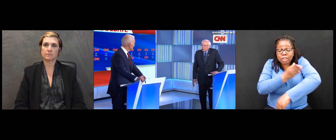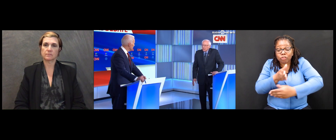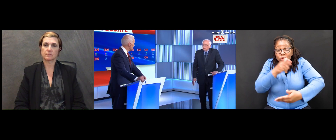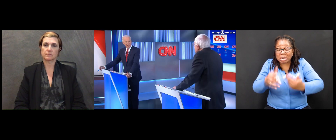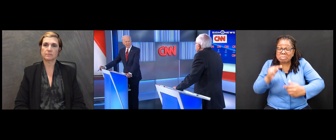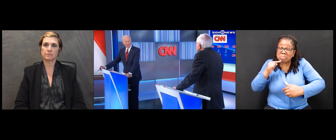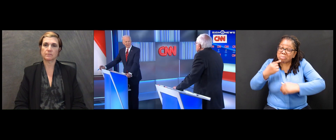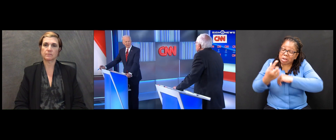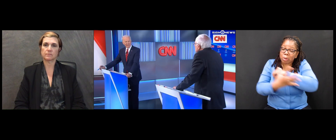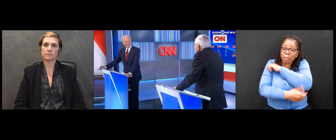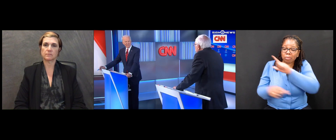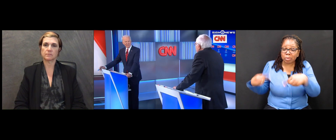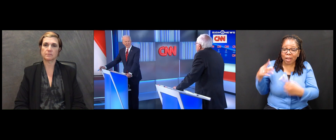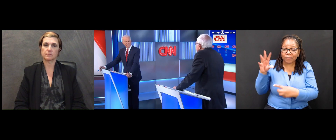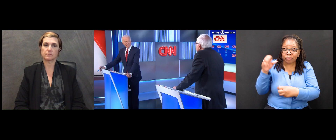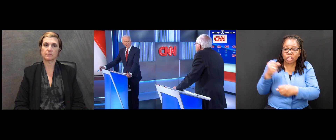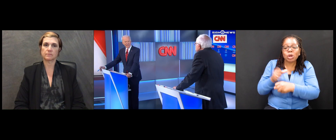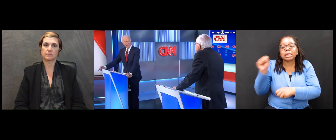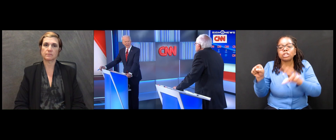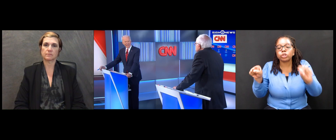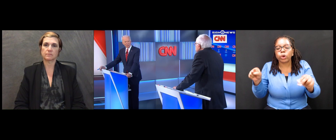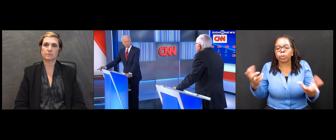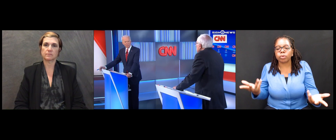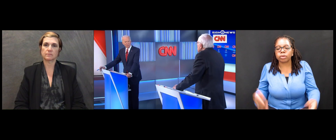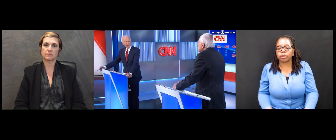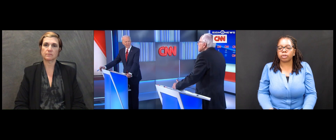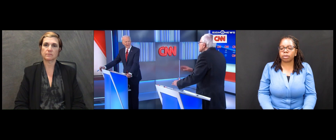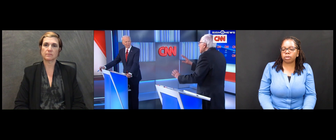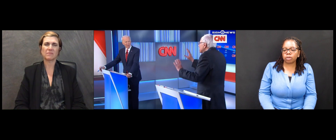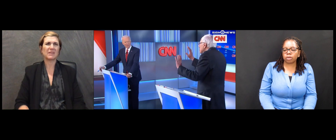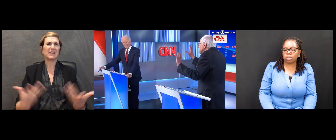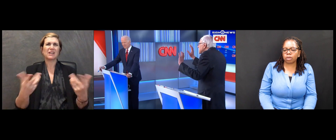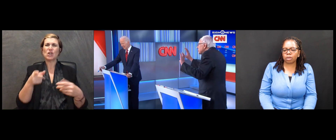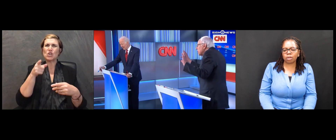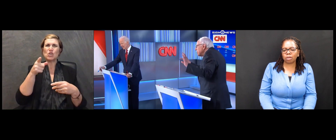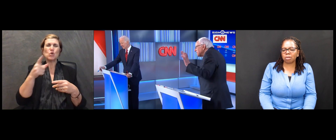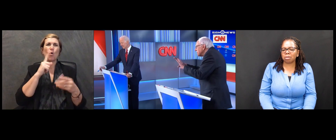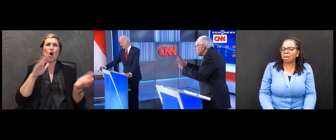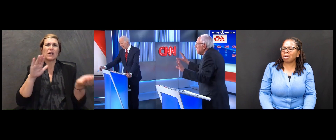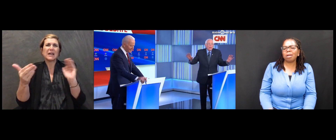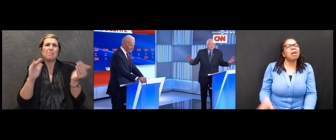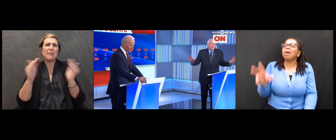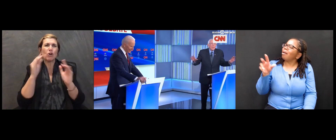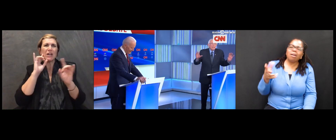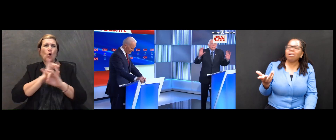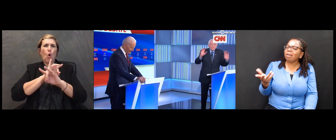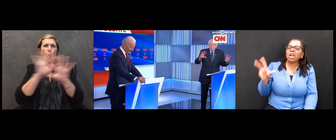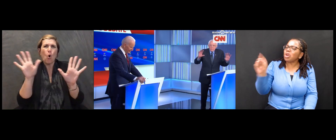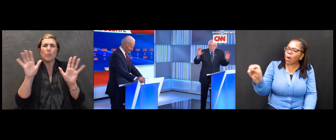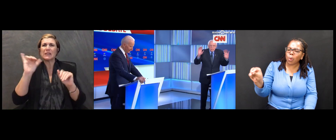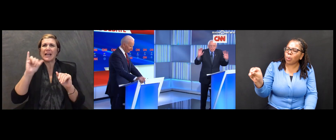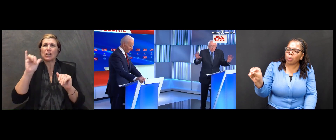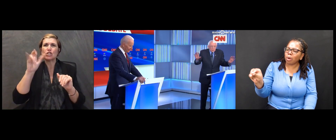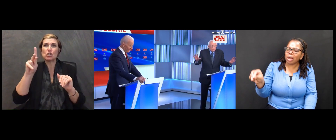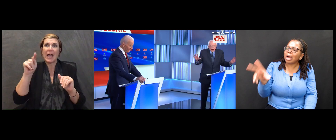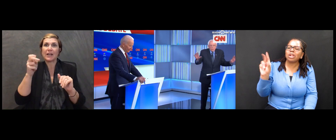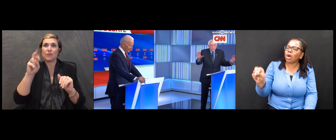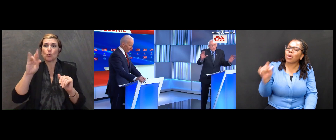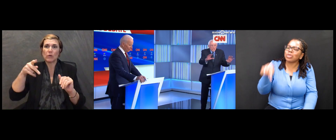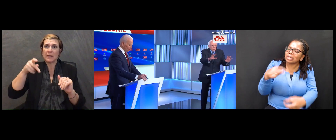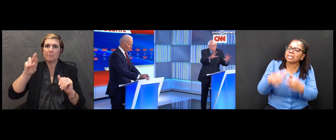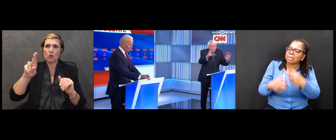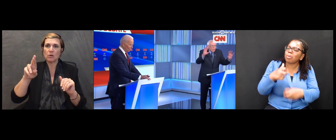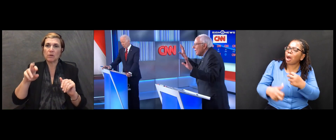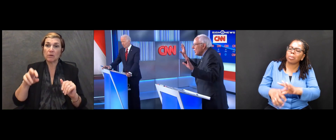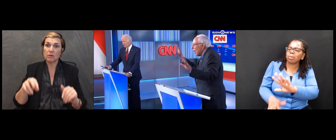poverty over the last 50 years? That's, yes or no? That's like saying Jack the Ripper. No, it's not. Right. Yes, you see, it Joe, is. This is the problem. Yes, it is. This is the problem.